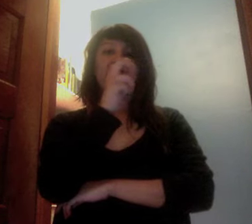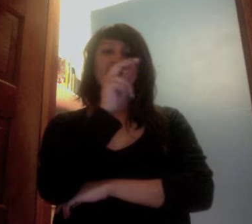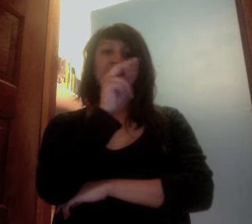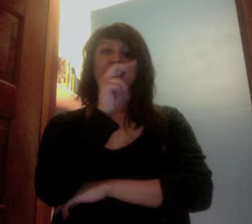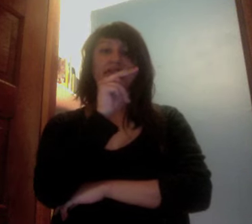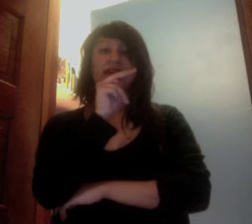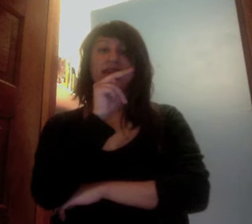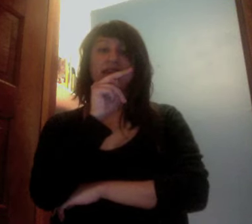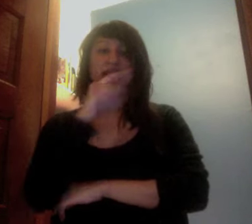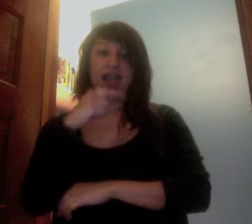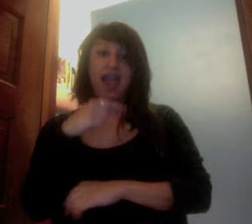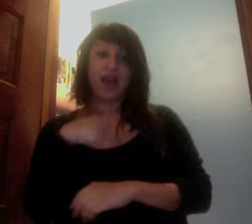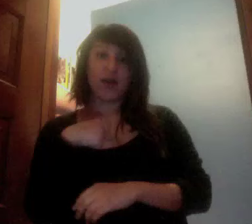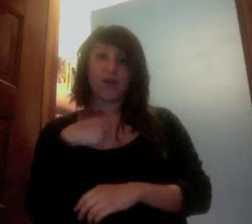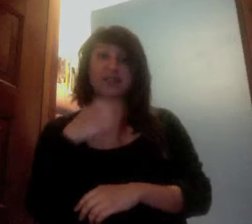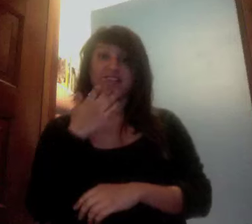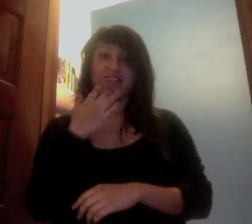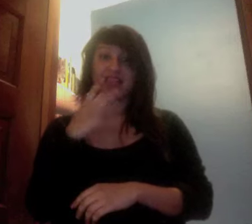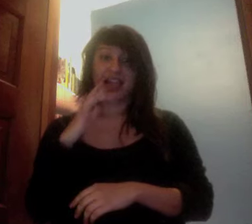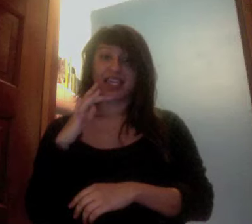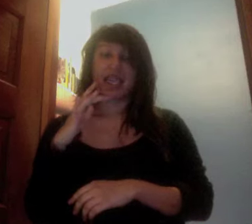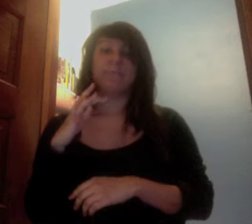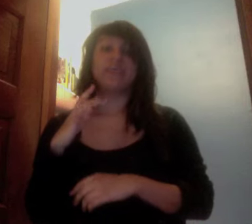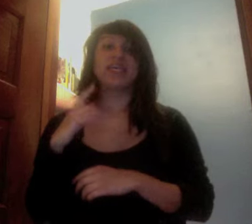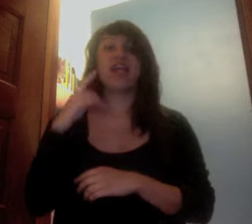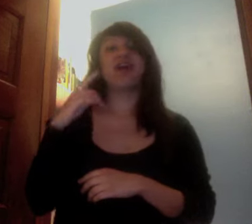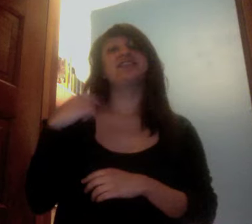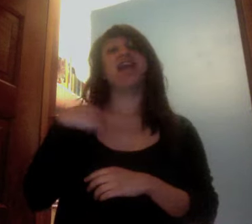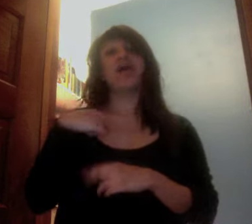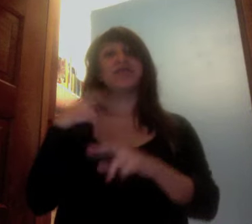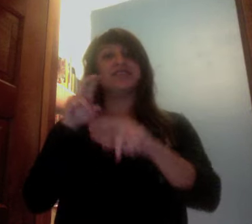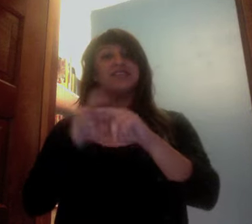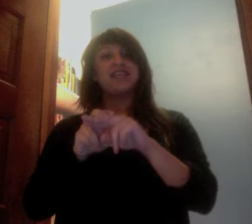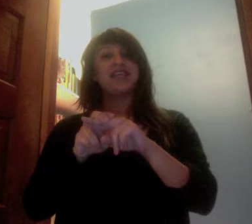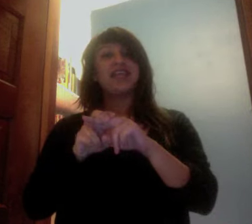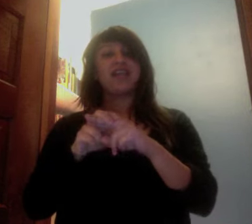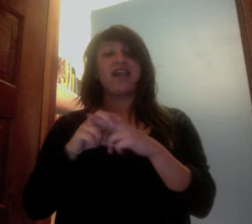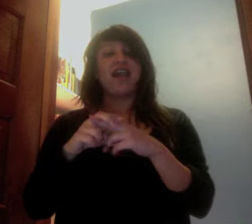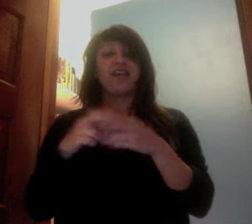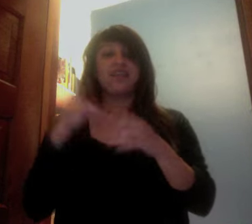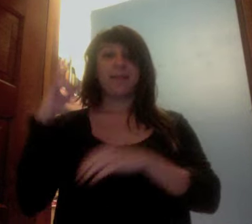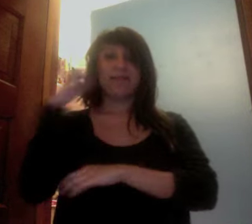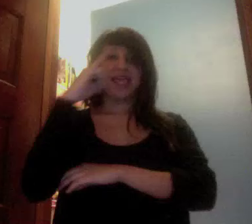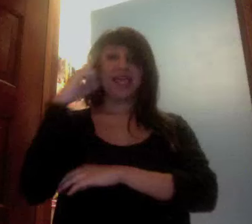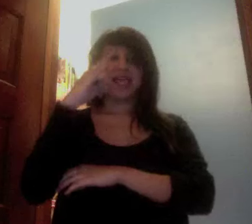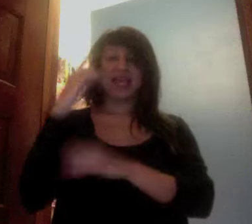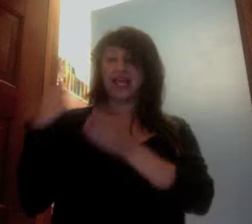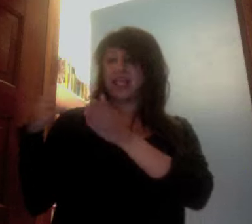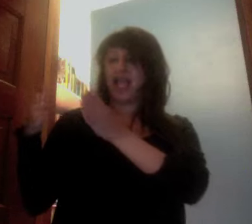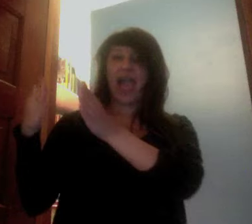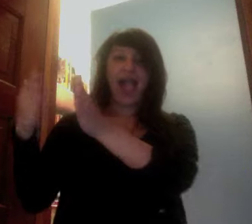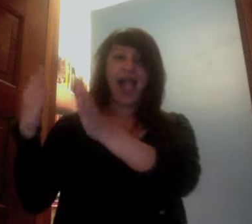because I was sitting on the plane on an aisle seat, and there was nobody sitting next to me at